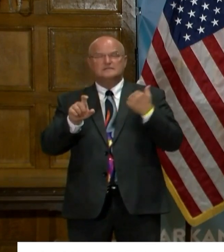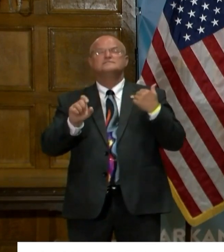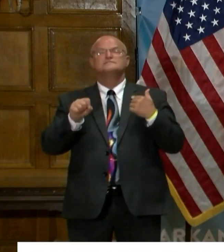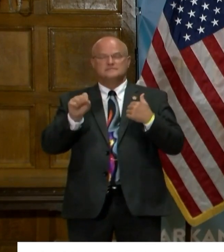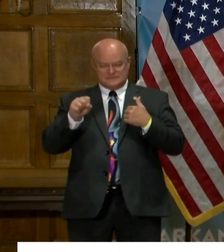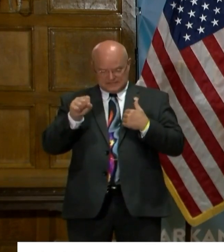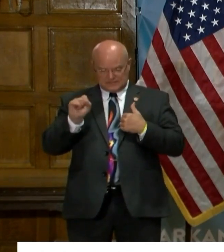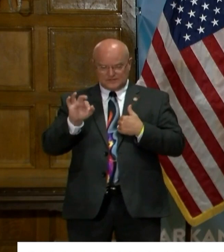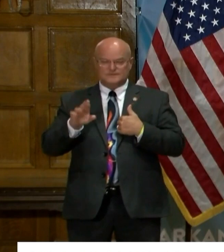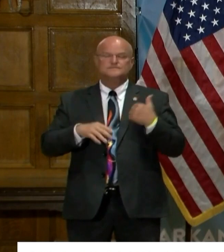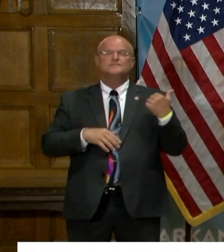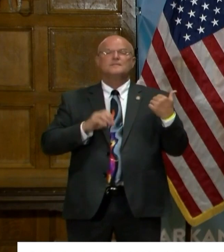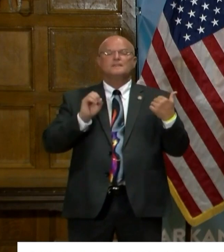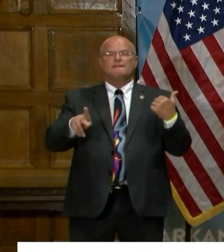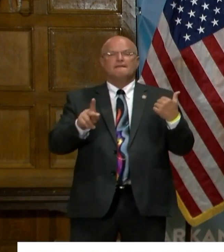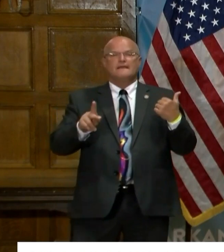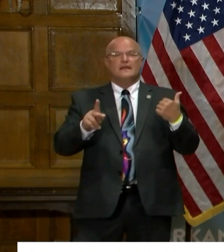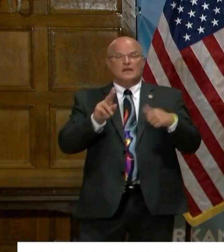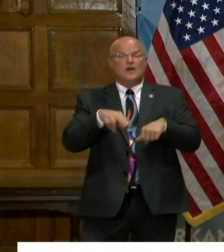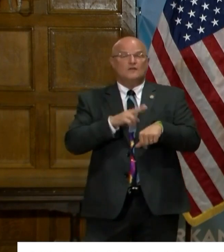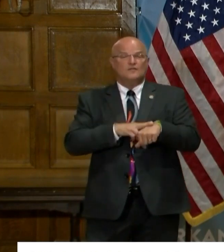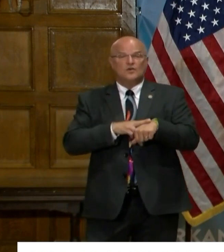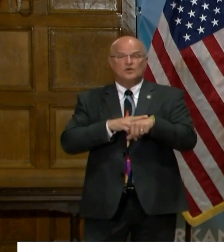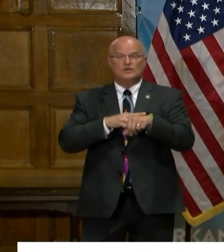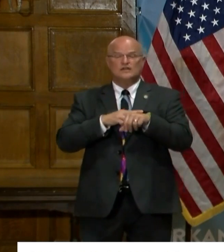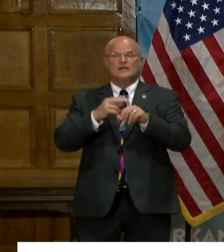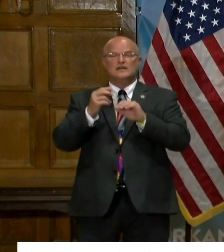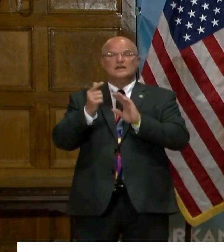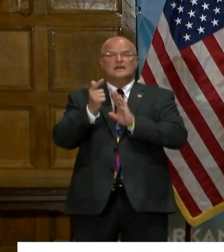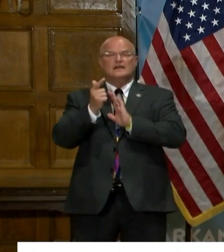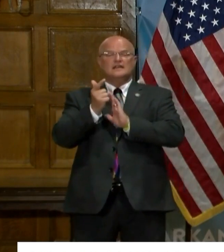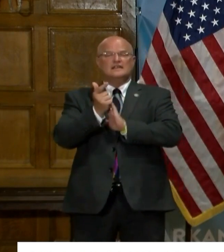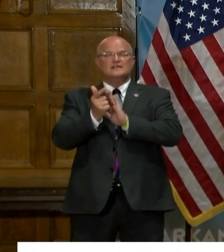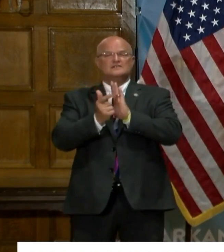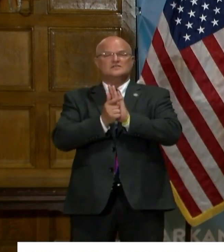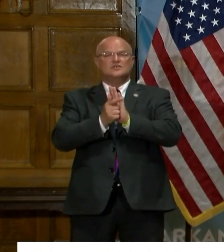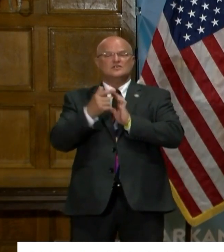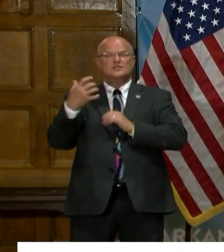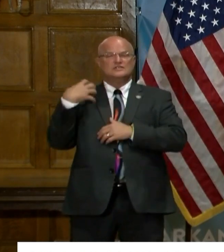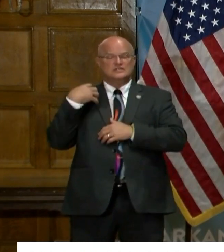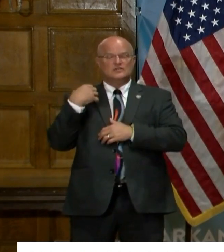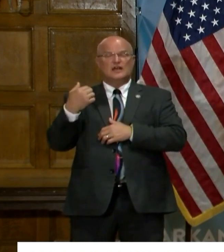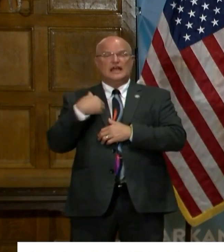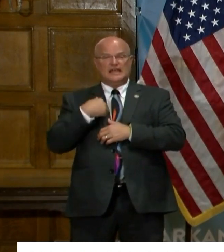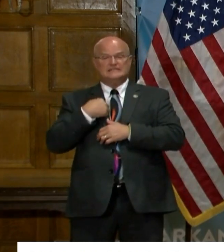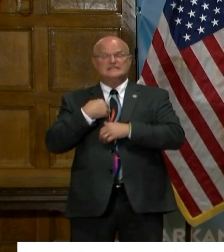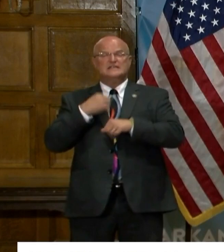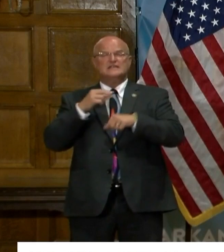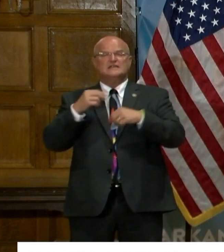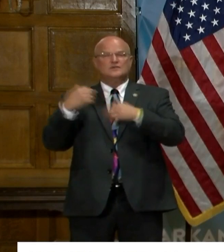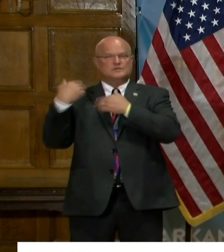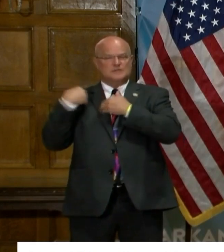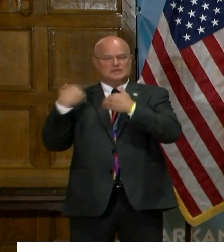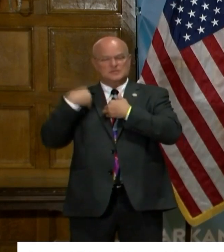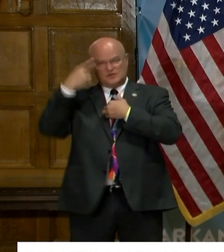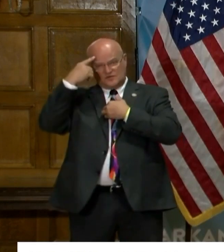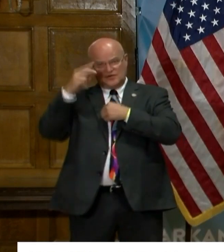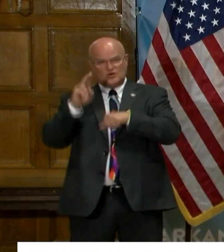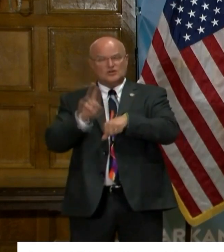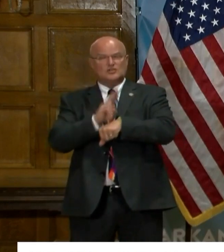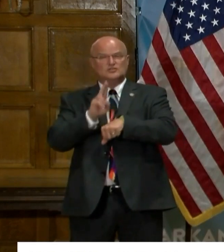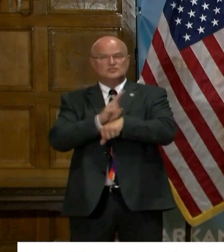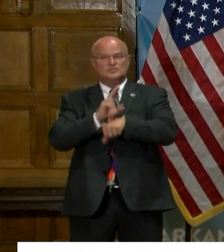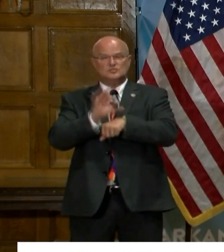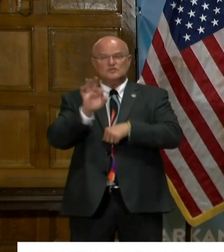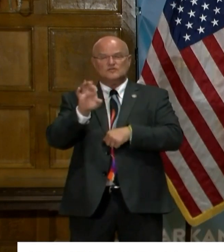Yes, sir. Of course, the Attorney General has responsibility for consumer fraud, and I believe